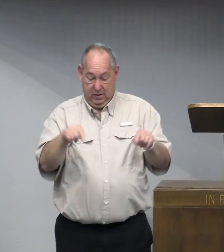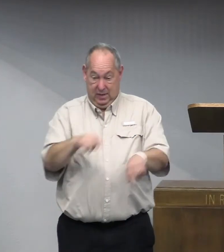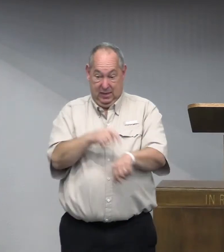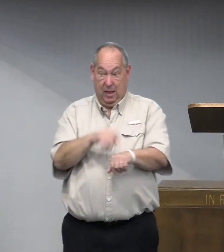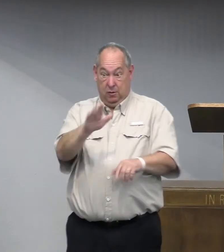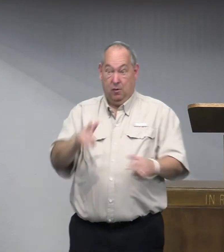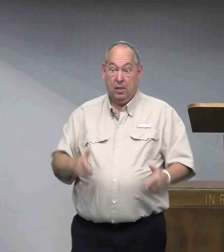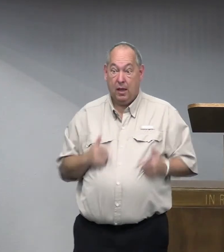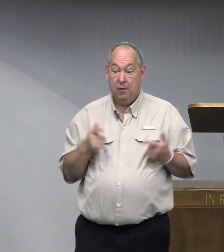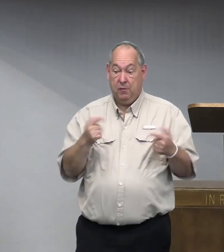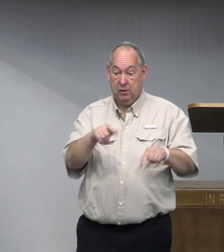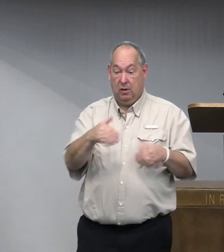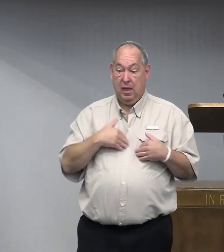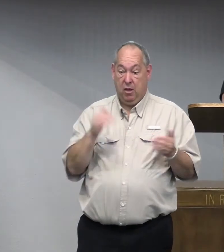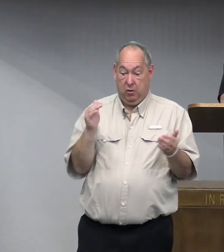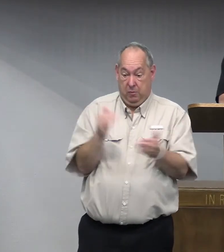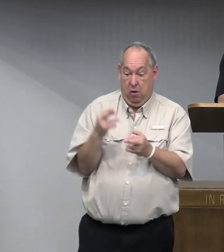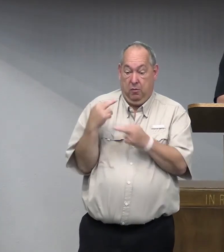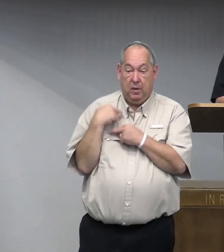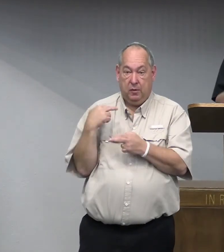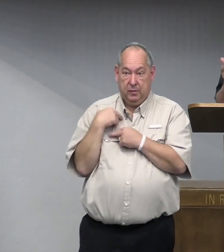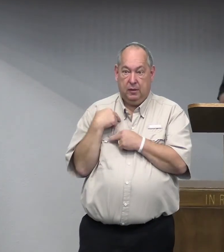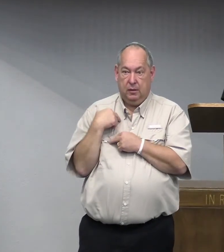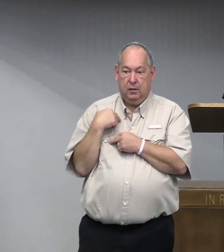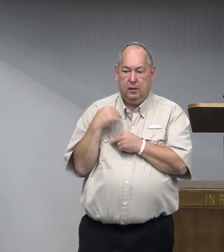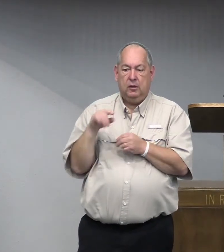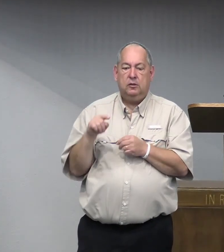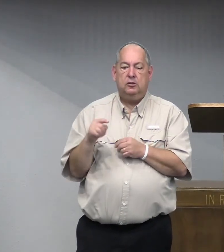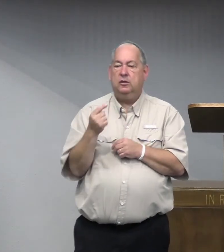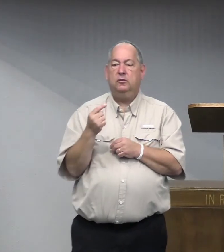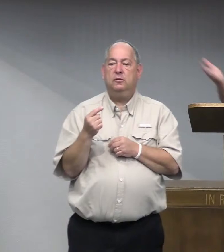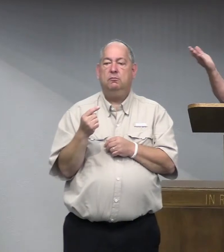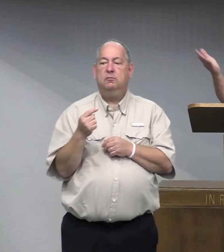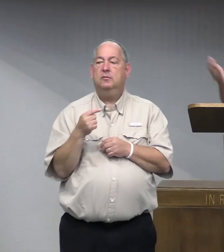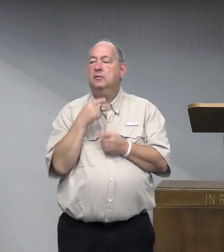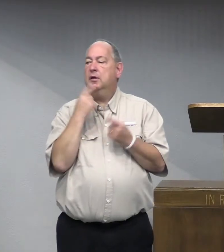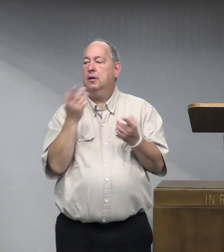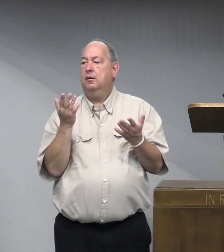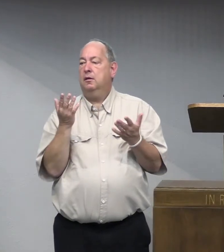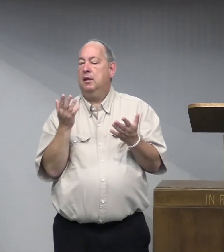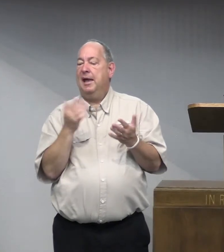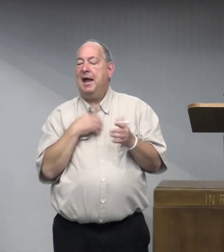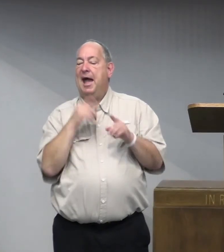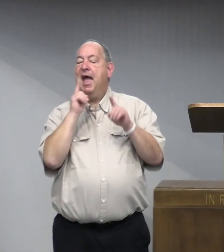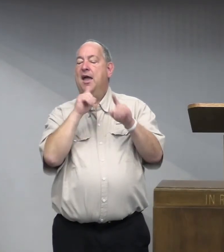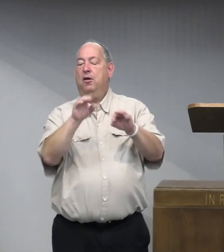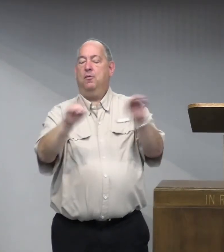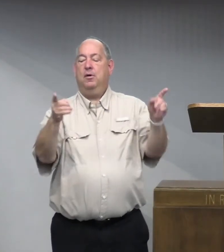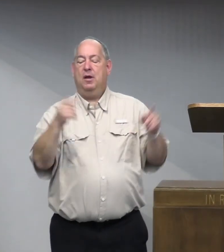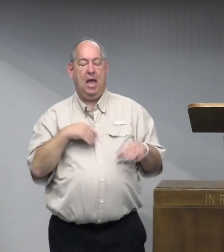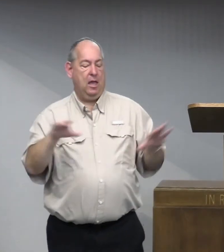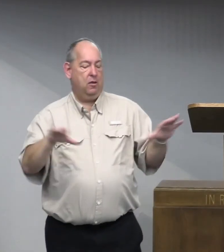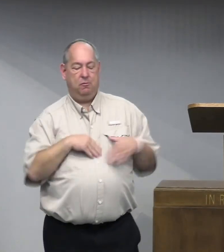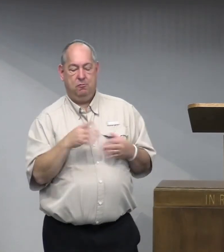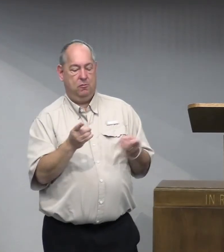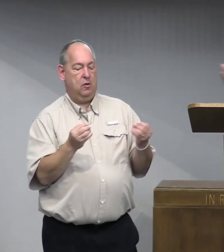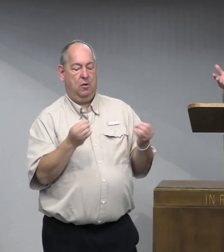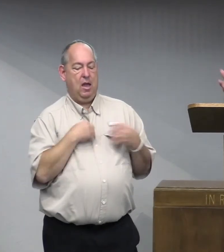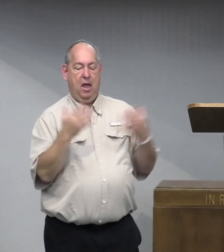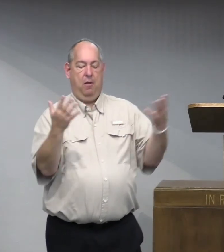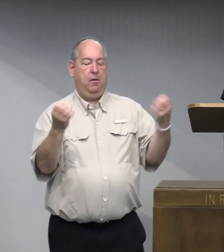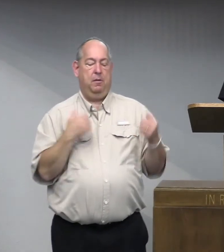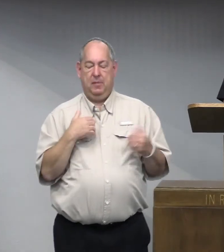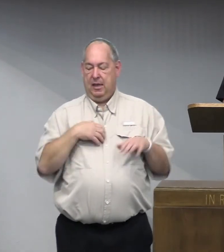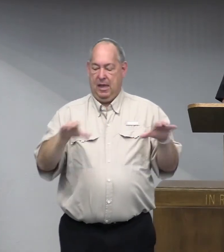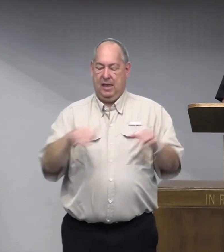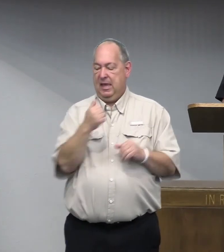in your life, when you have small responsibilities, to just say, I answer to no one. I'll do what I want. I'll act any